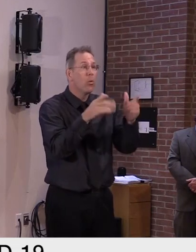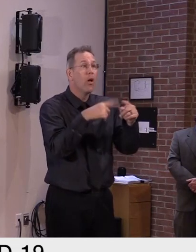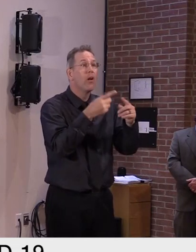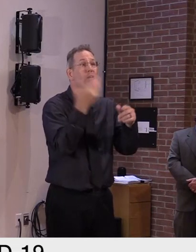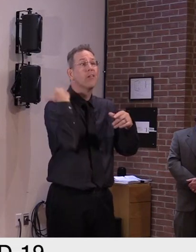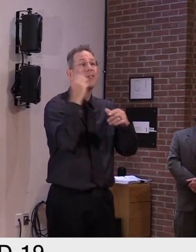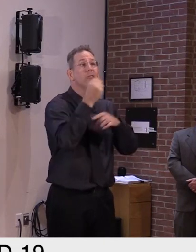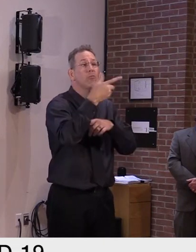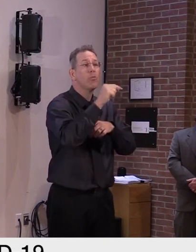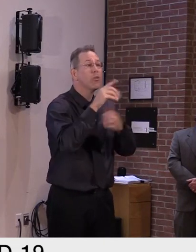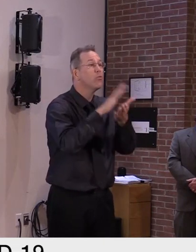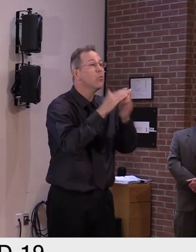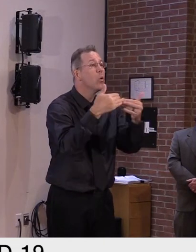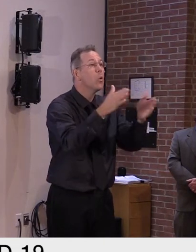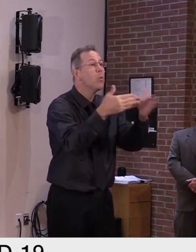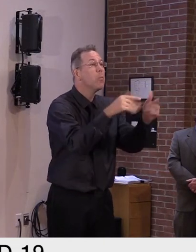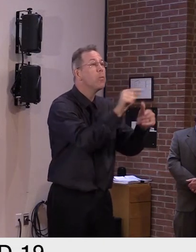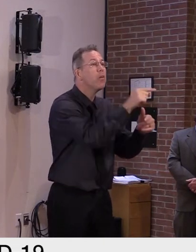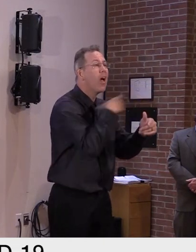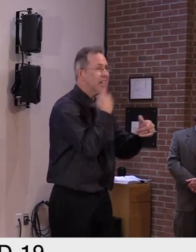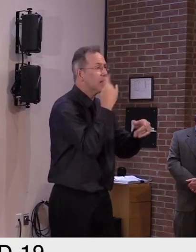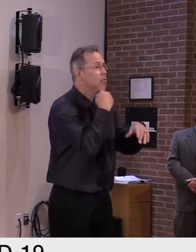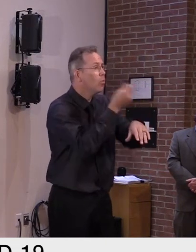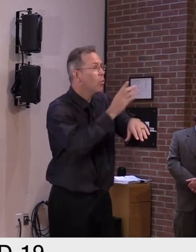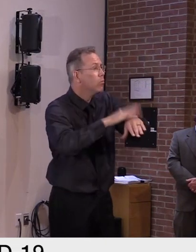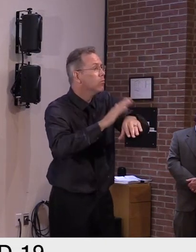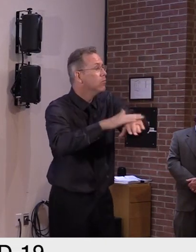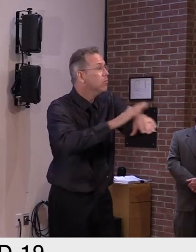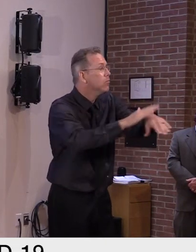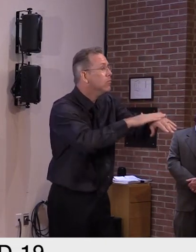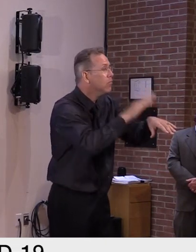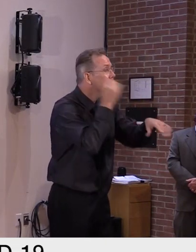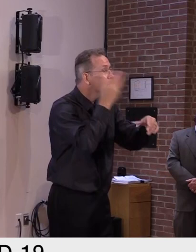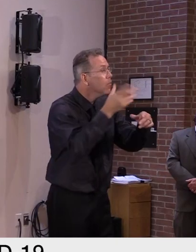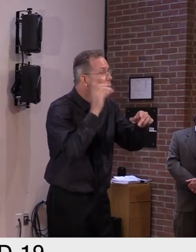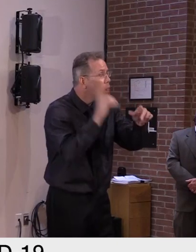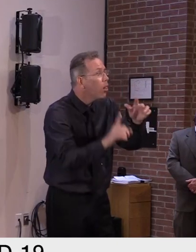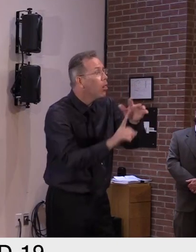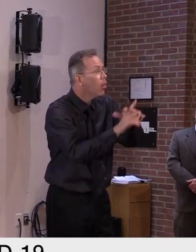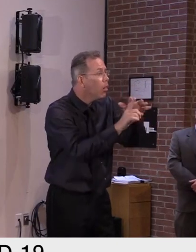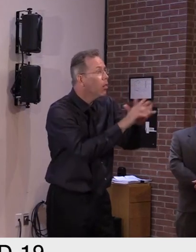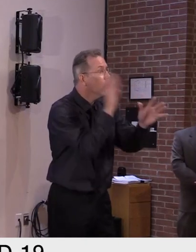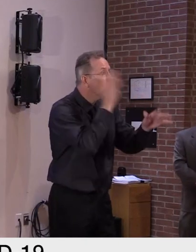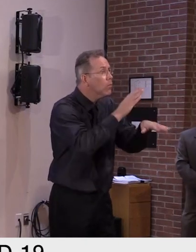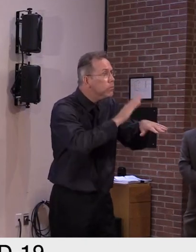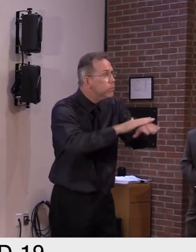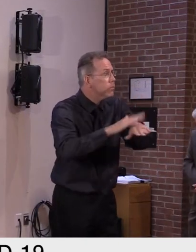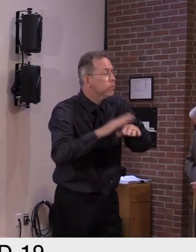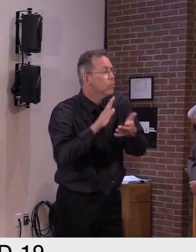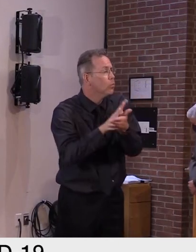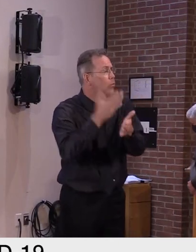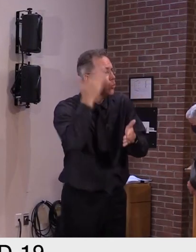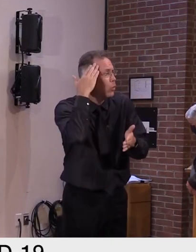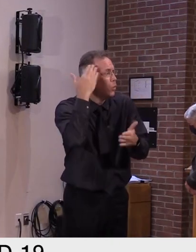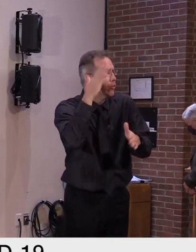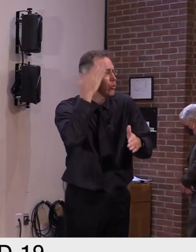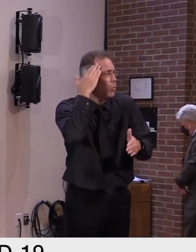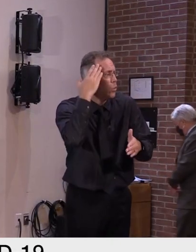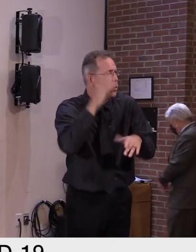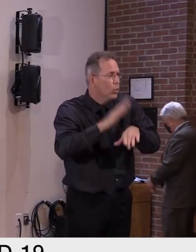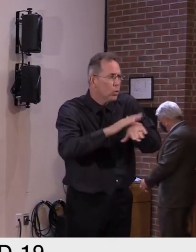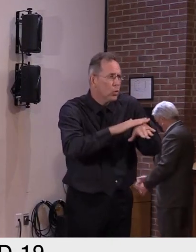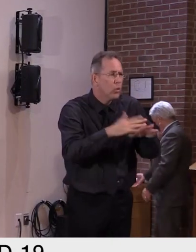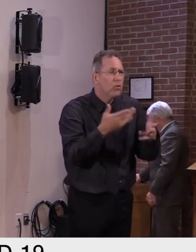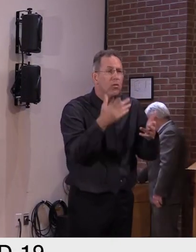This is one of the risks you take as you reopen any sector in our society, whether it's an education sector or a